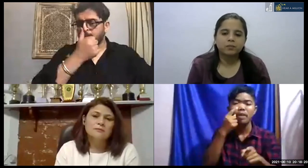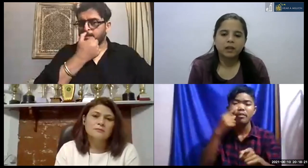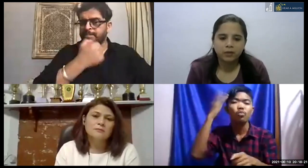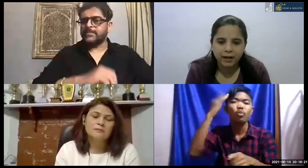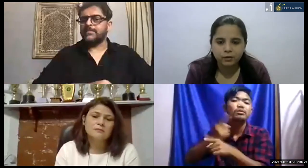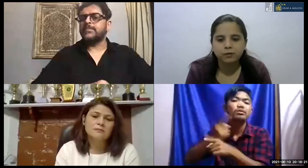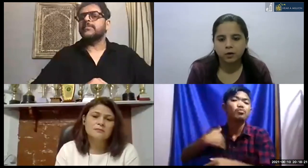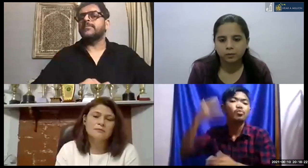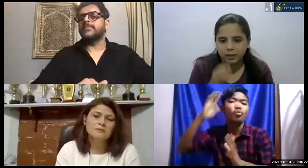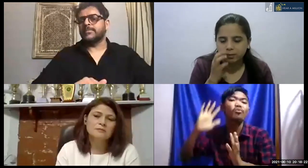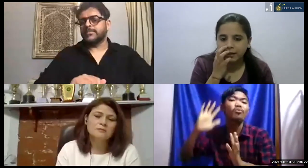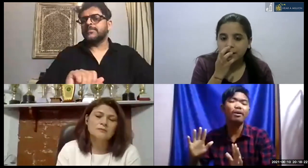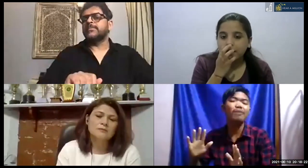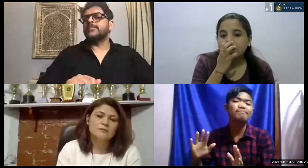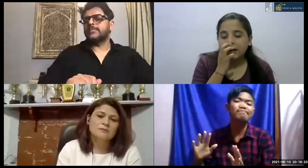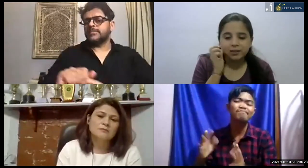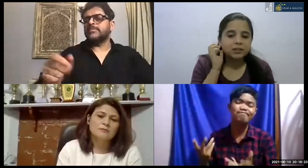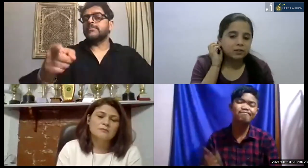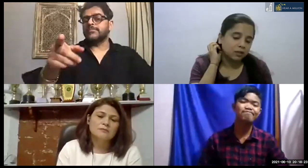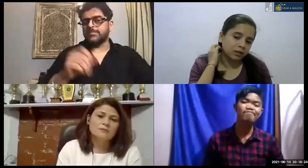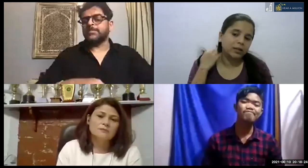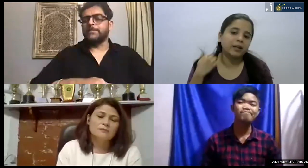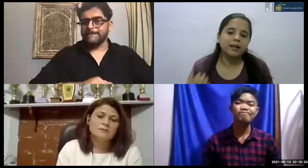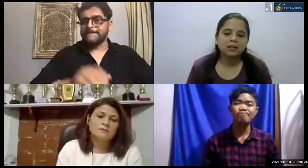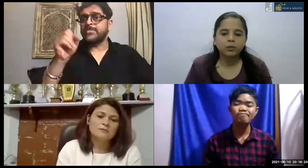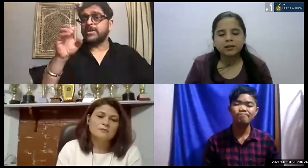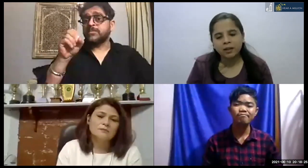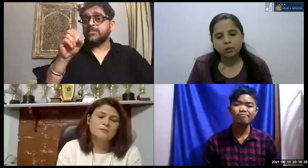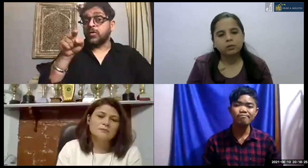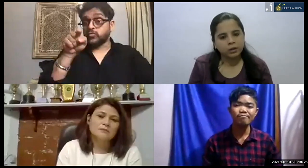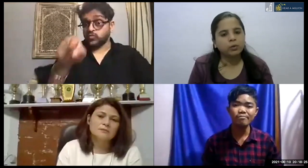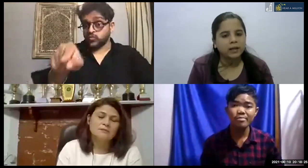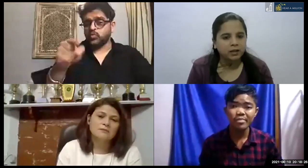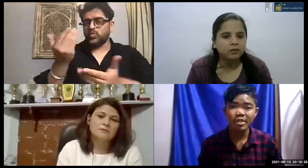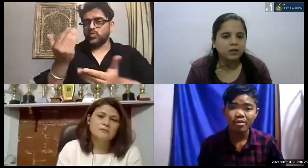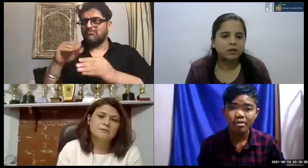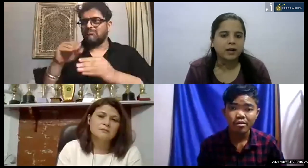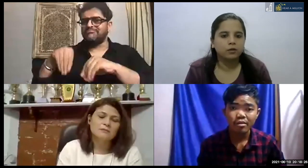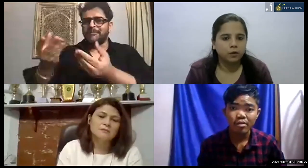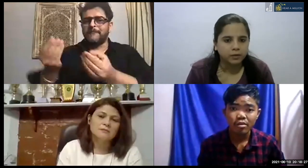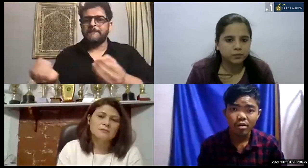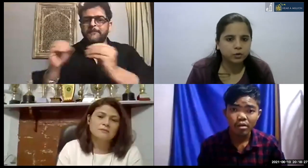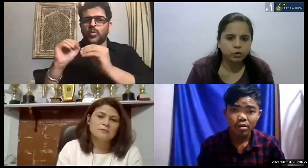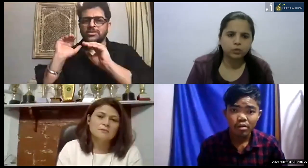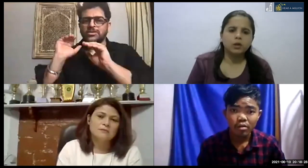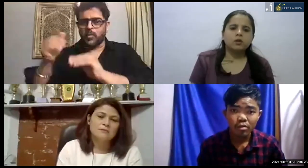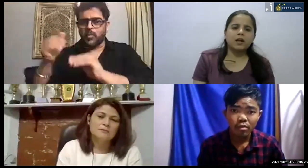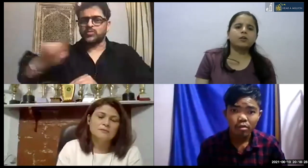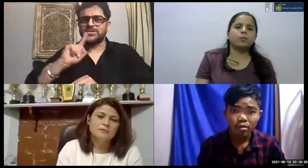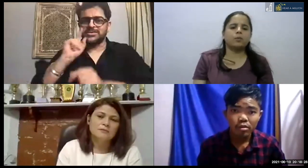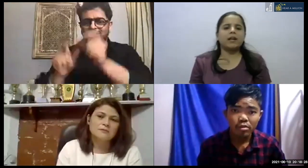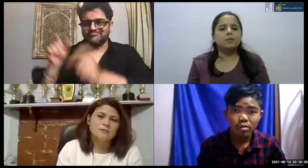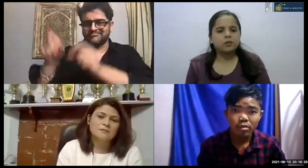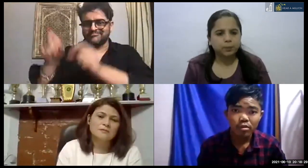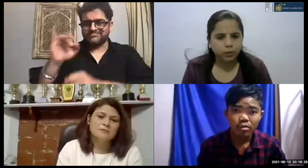it if you're trying to inform them. But yeah, others, the adults one, they do get it, and we try to inform them. So you try